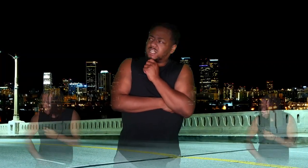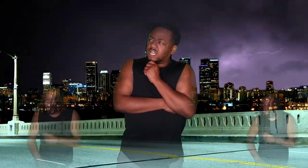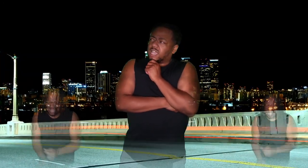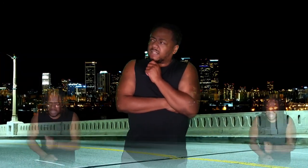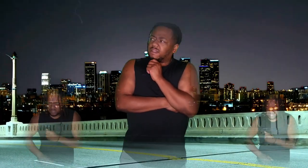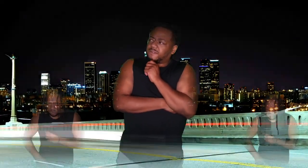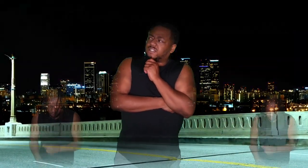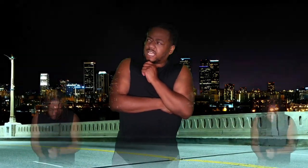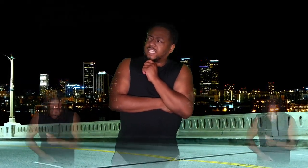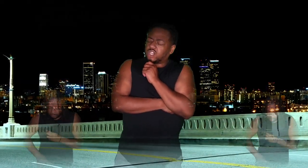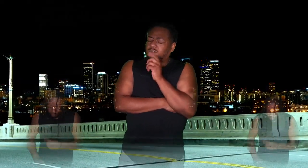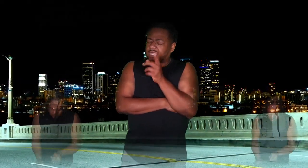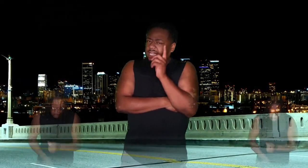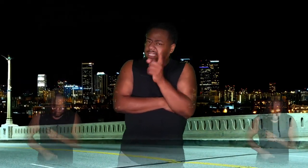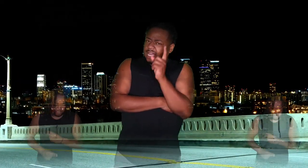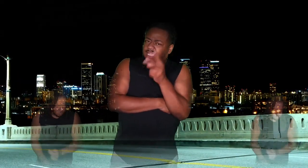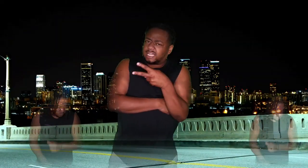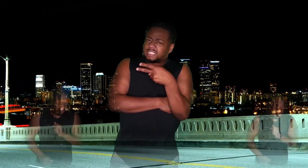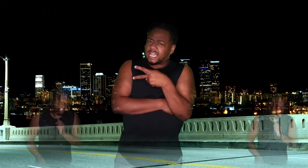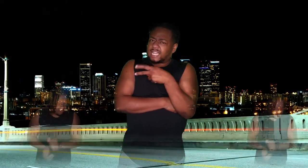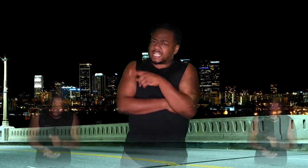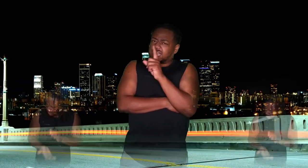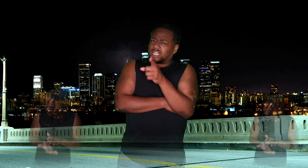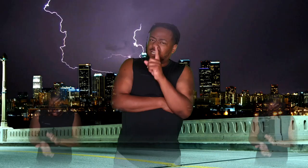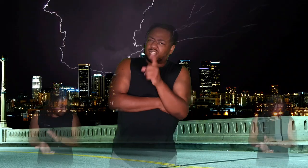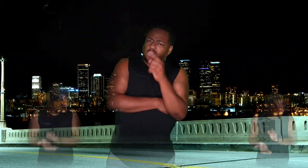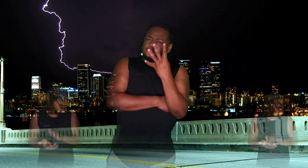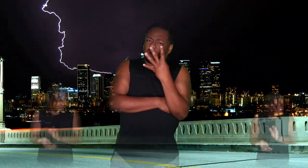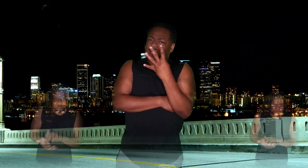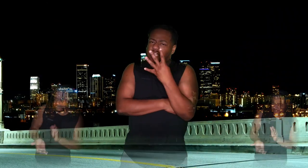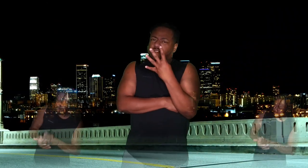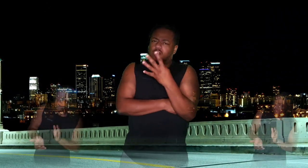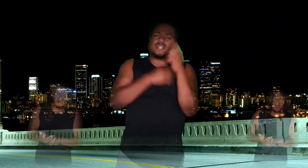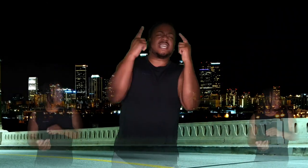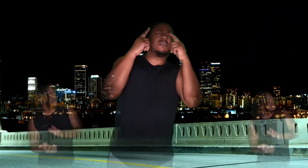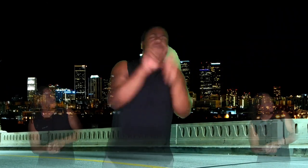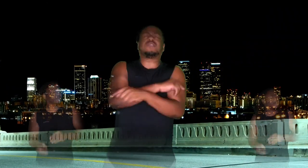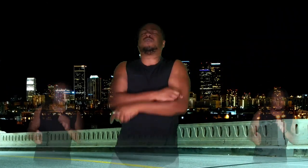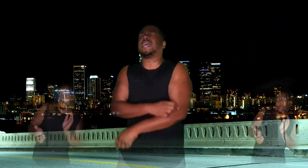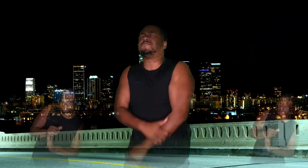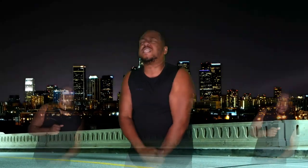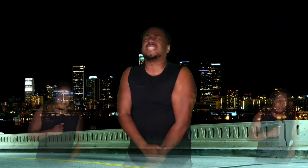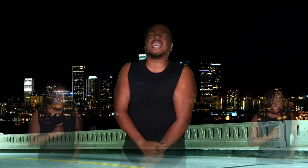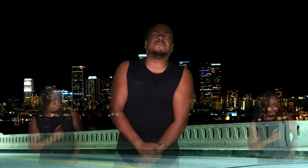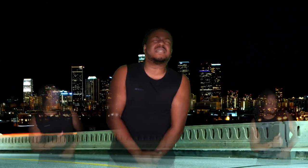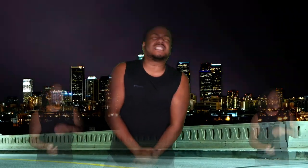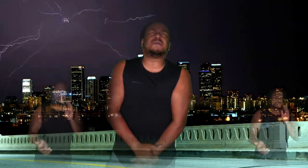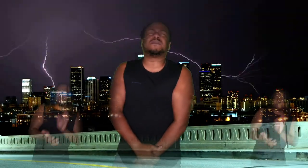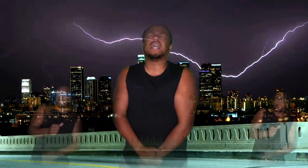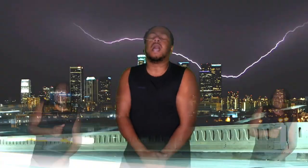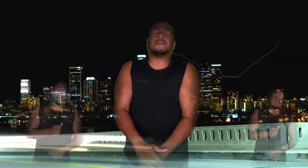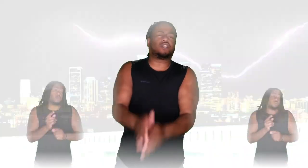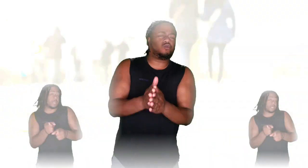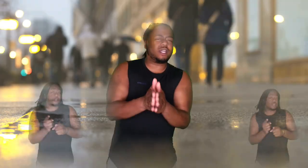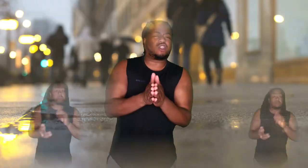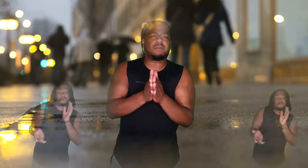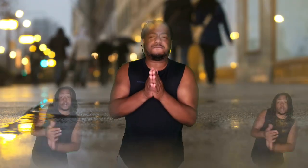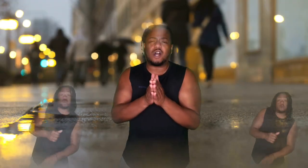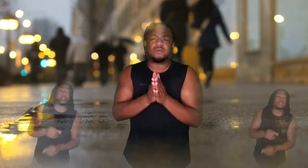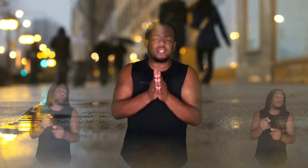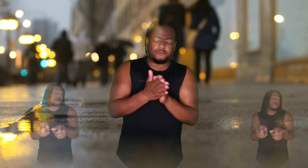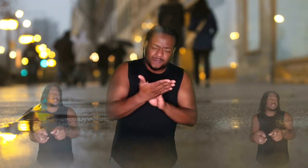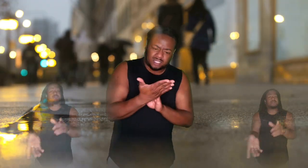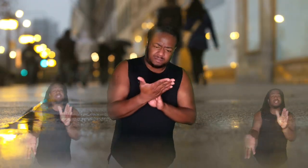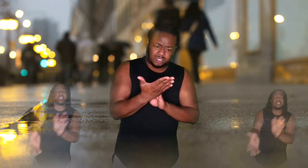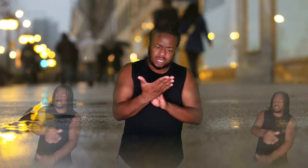is fear. And if the fear is taking over, then I gotta cut ties out of luck, no four leaf clover. Damn, Ray, we had fun, yeah, I must admit. But you went through my